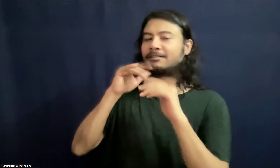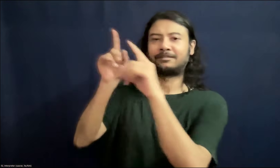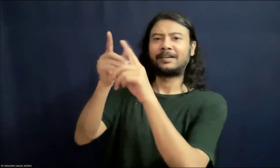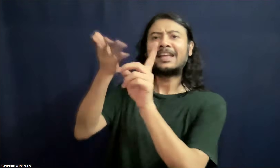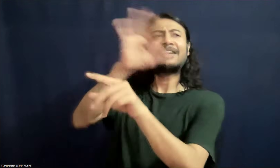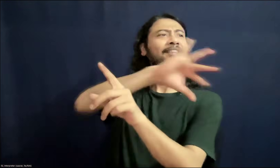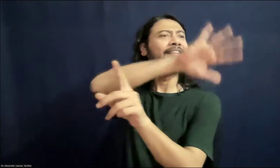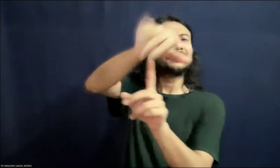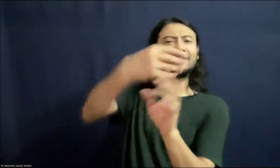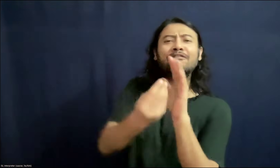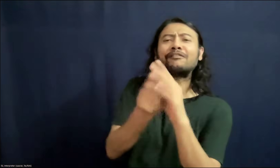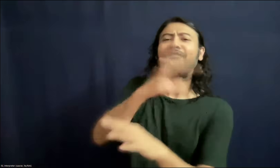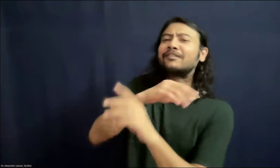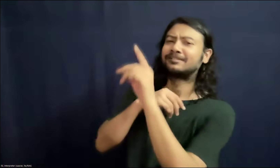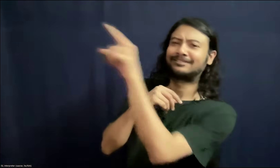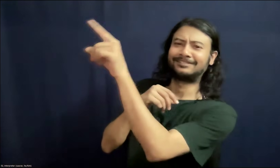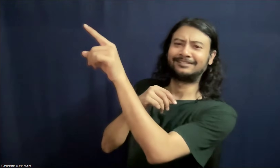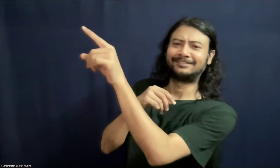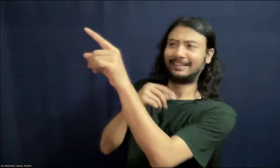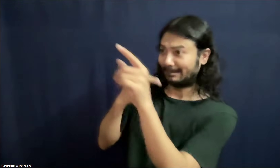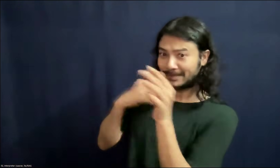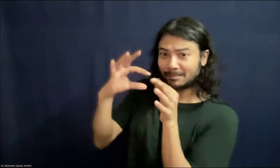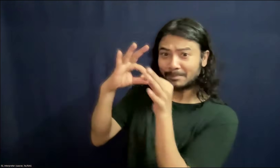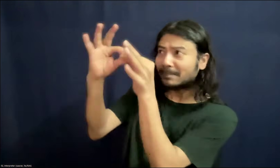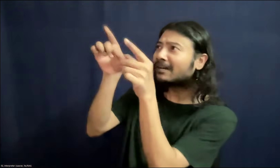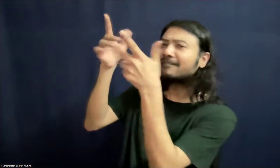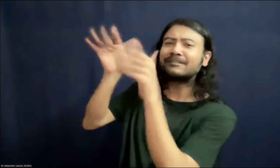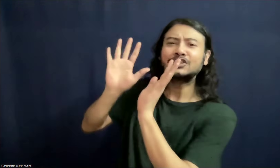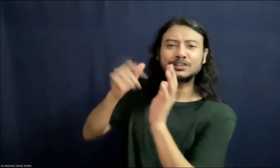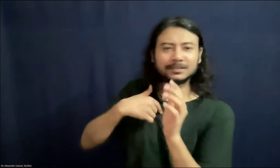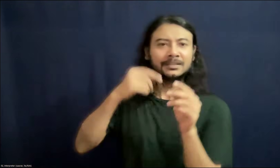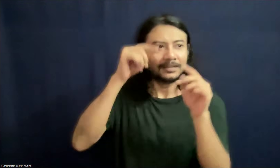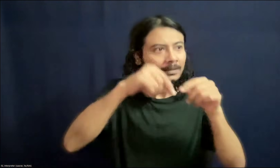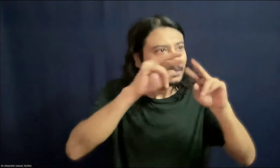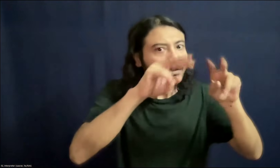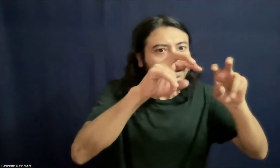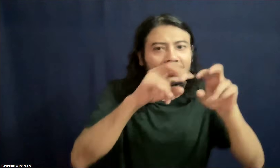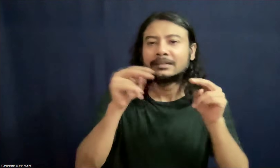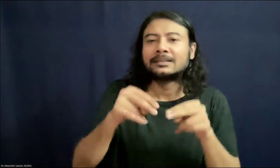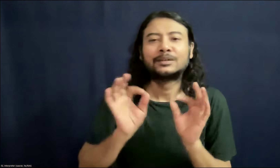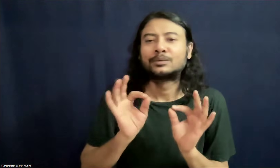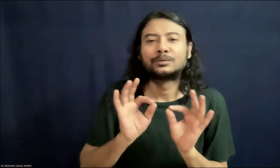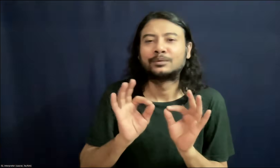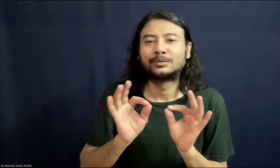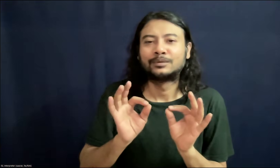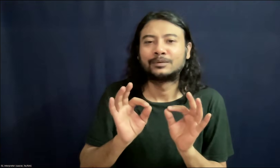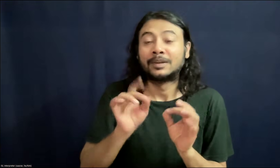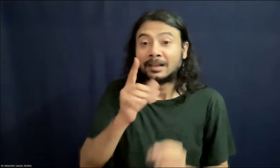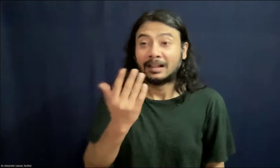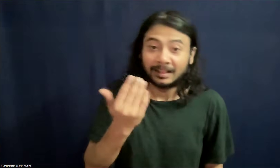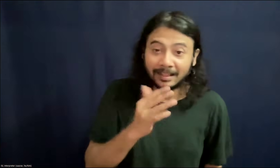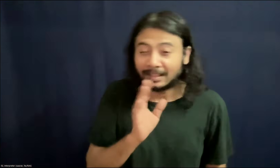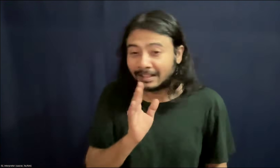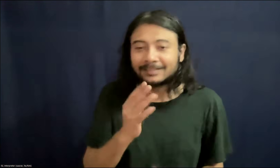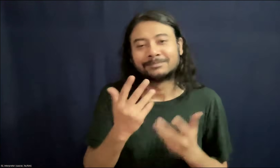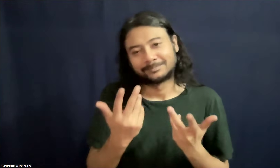You remember in the first shloka, we learned that we were talking about that tree, original tree in spiritual world, and